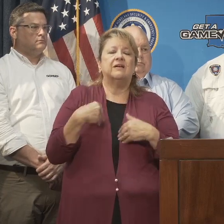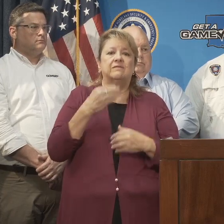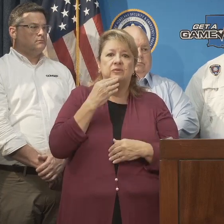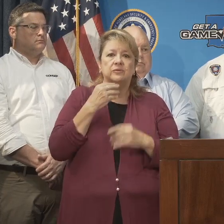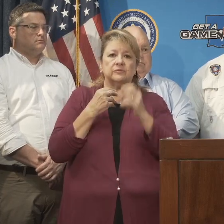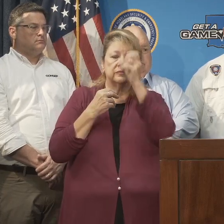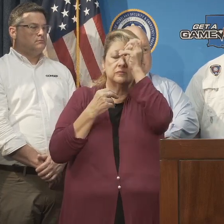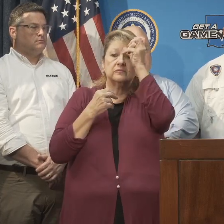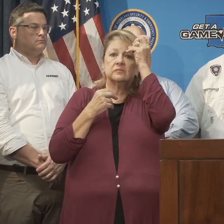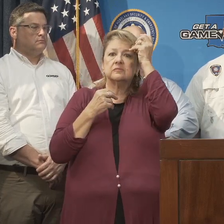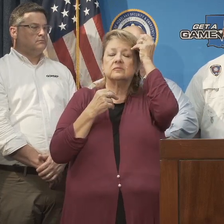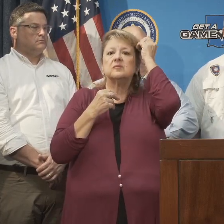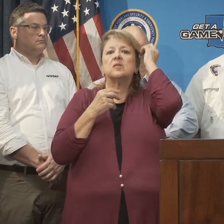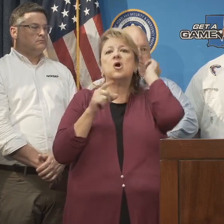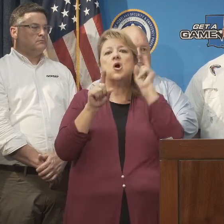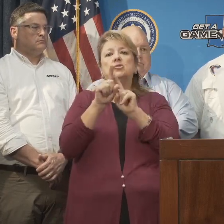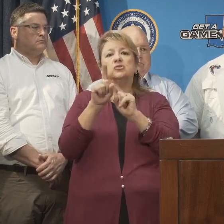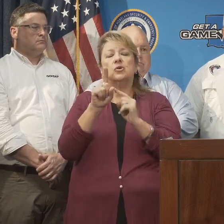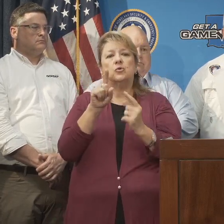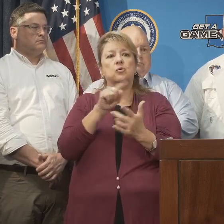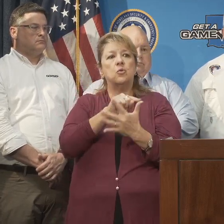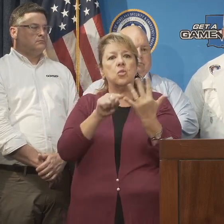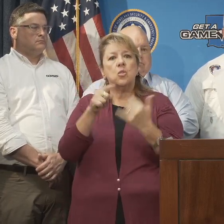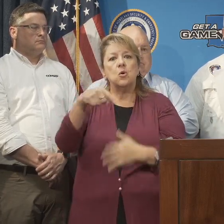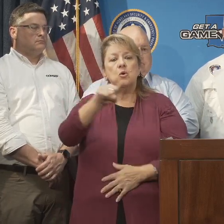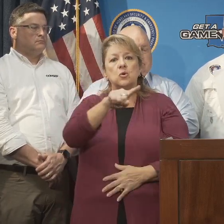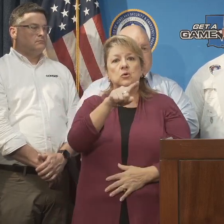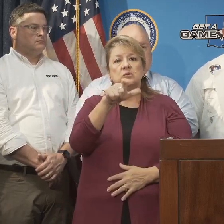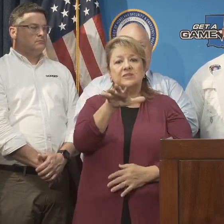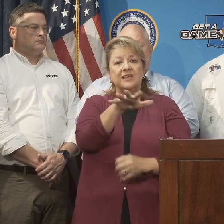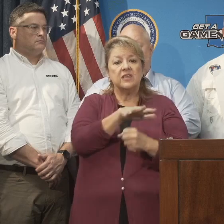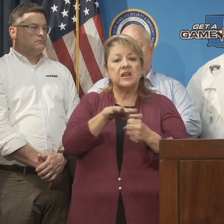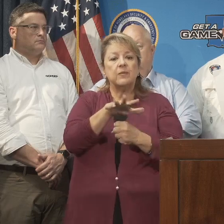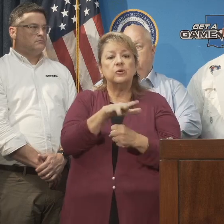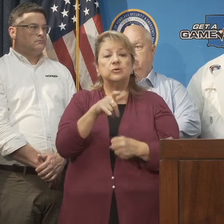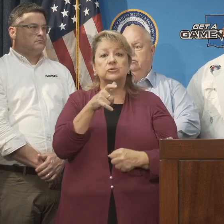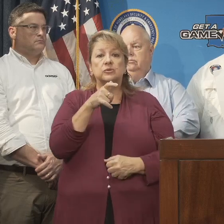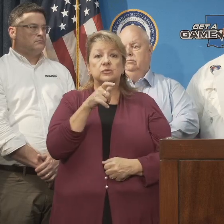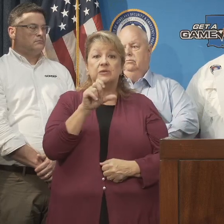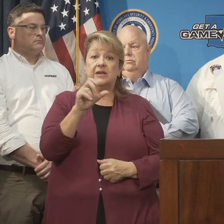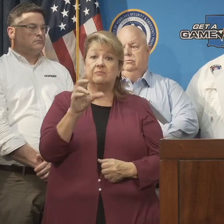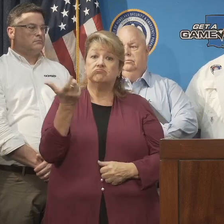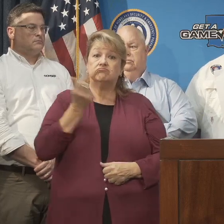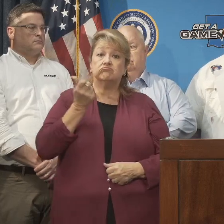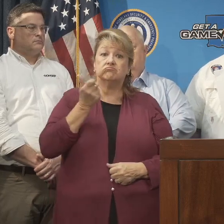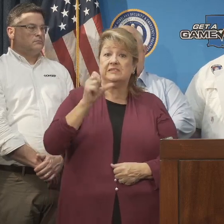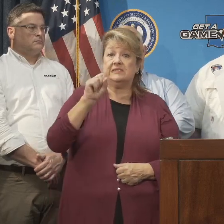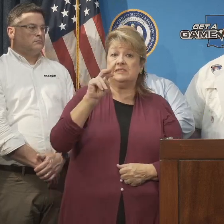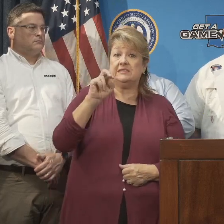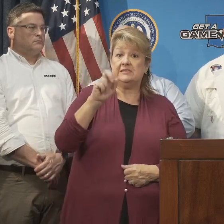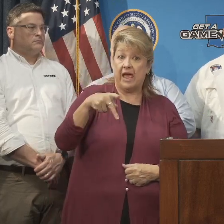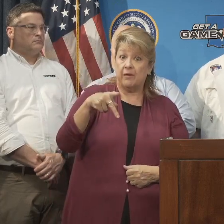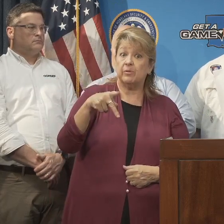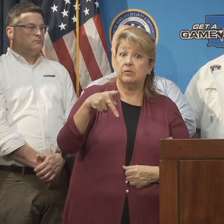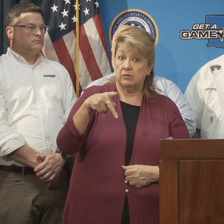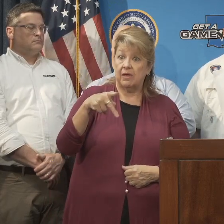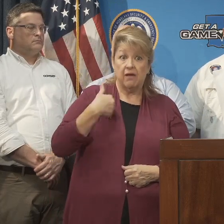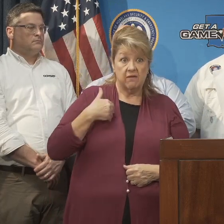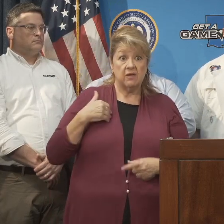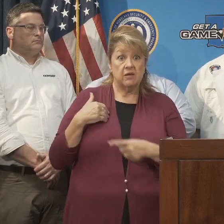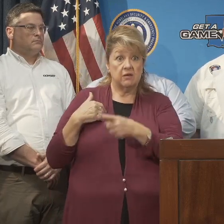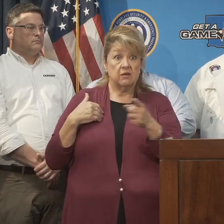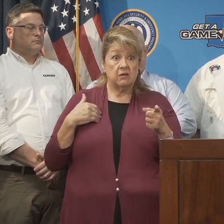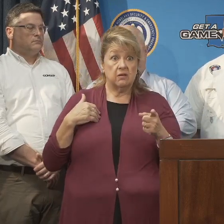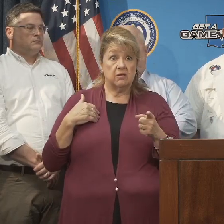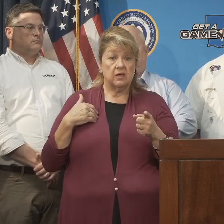also specifically address those of us in our neighborhoods who are SNAP recipients, to remind you that